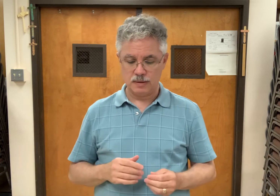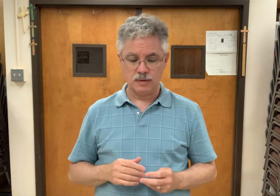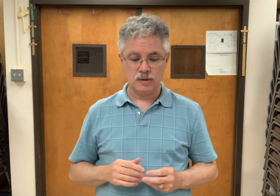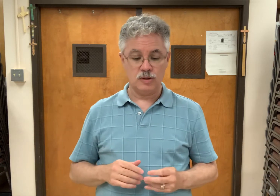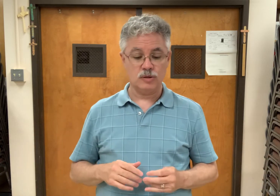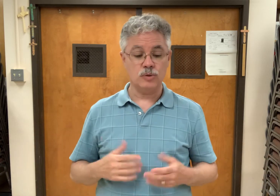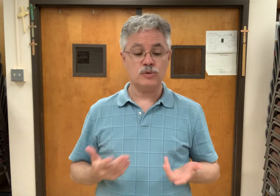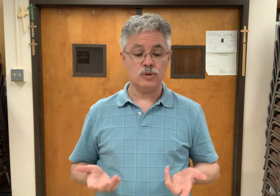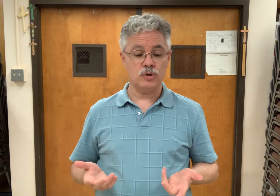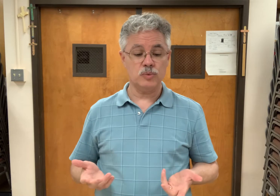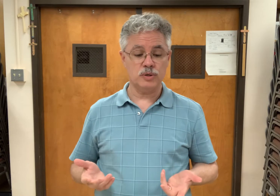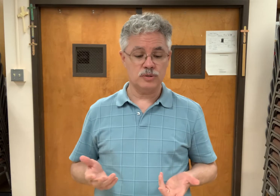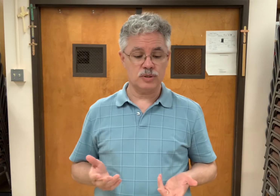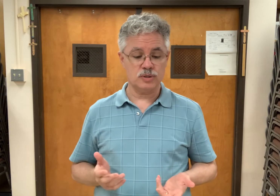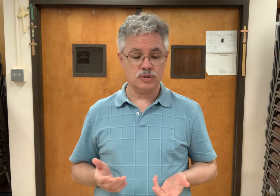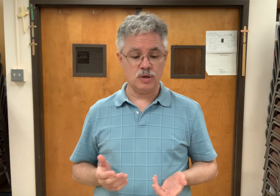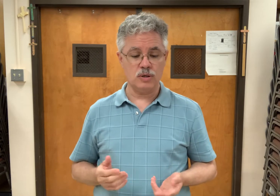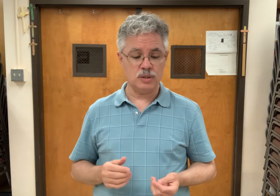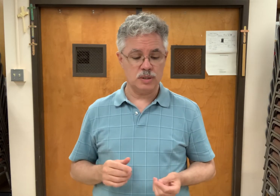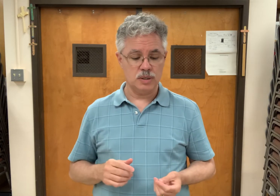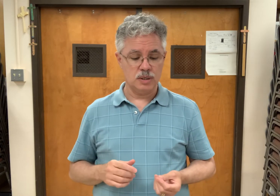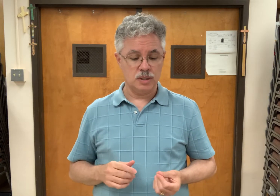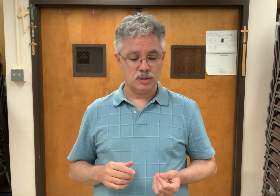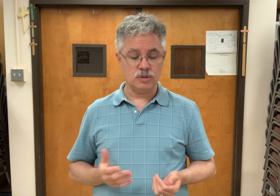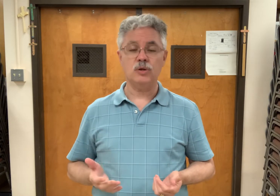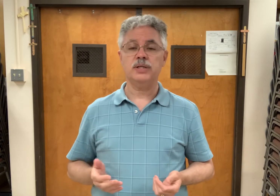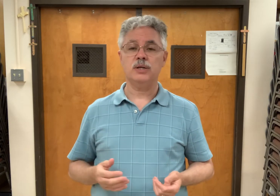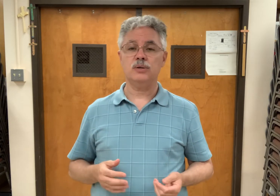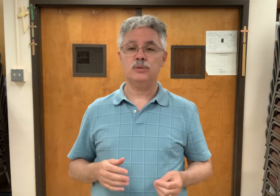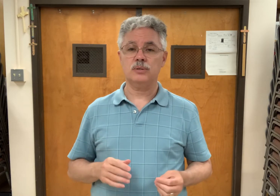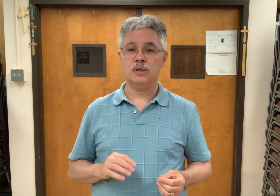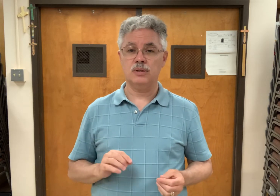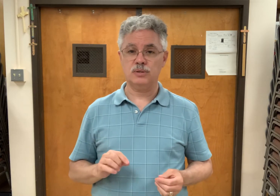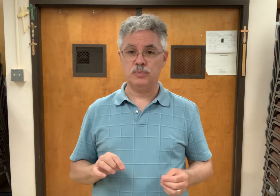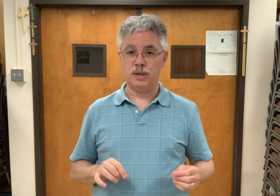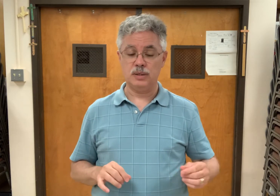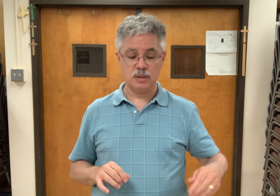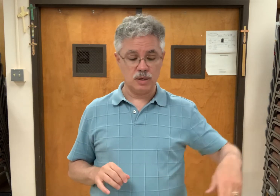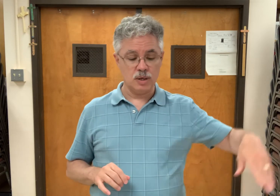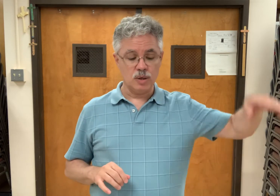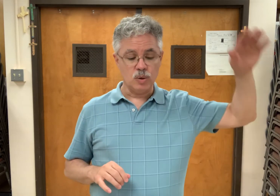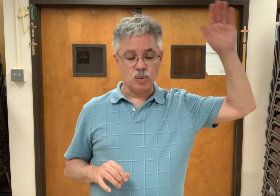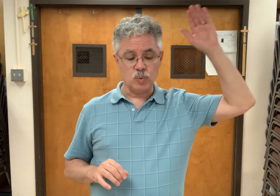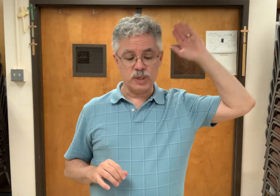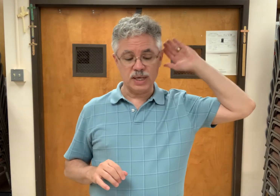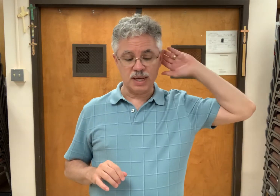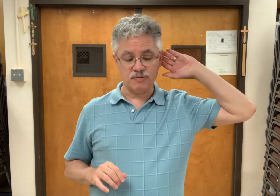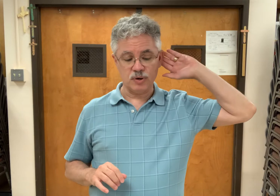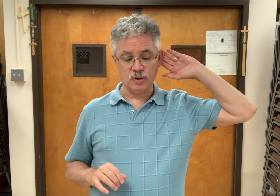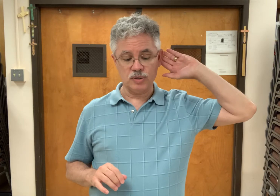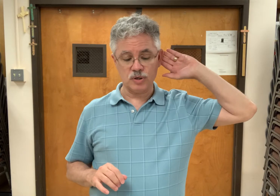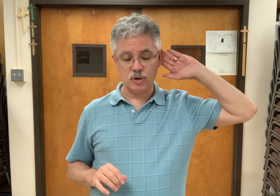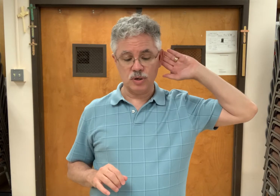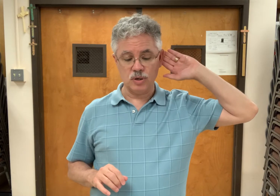those are all the words to the song the song now goes this way we have heard the call